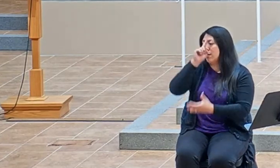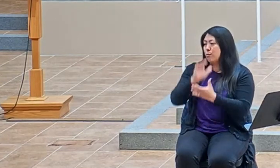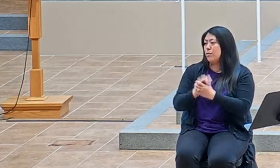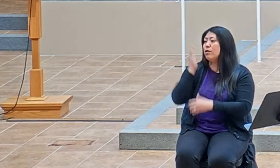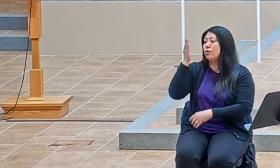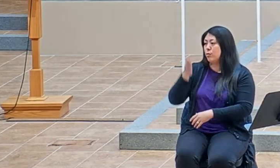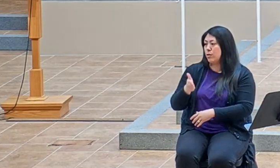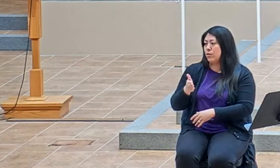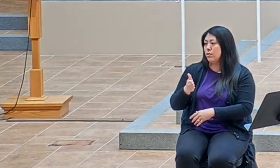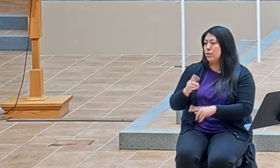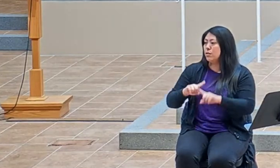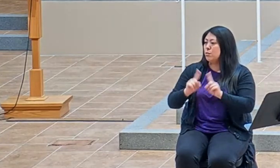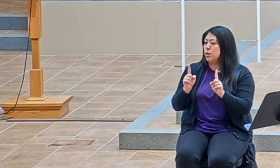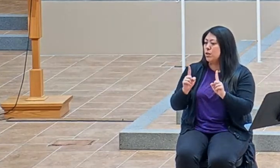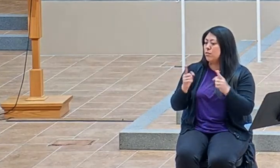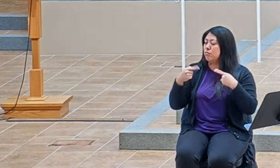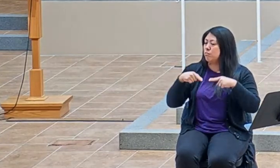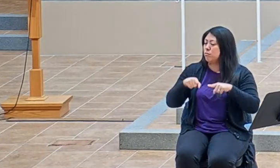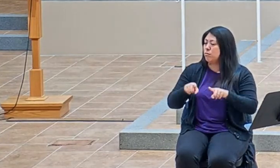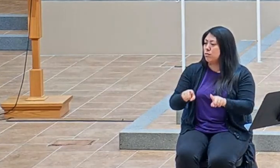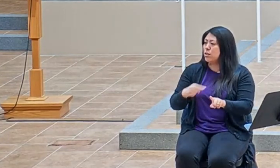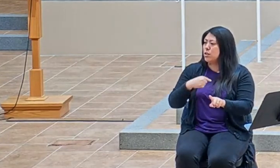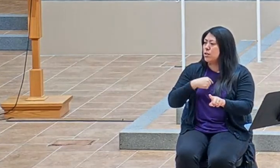And as I